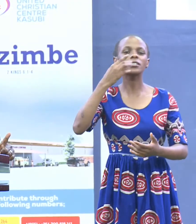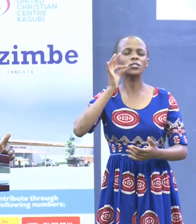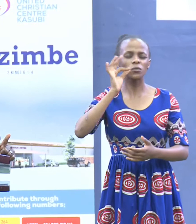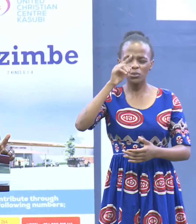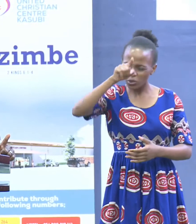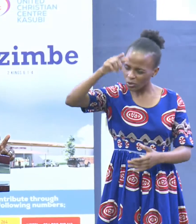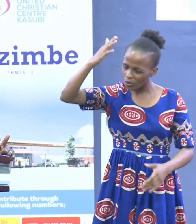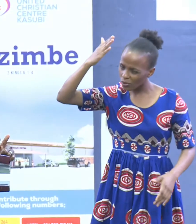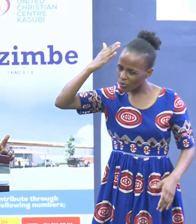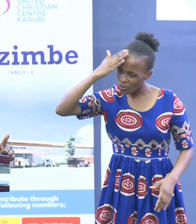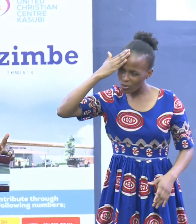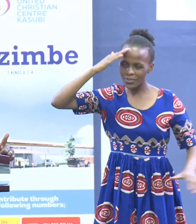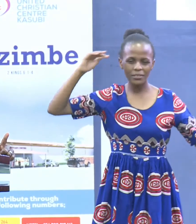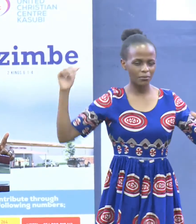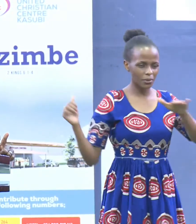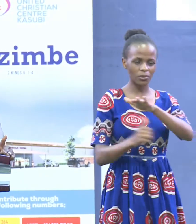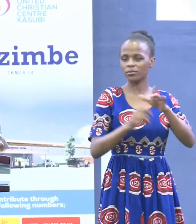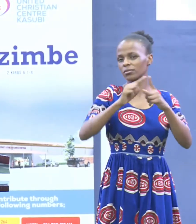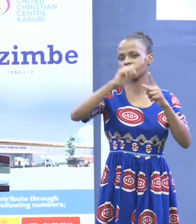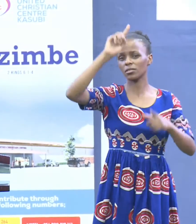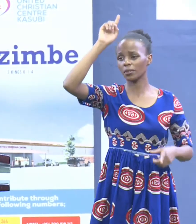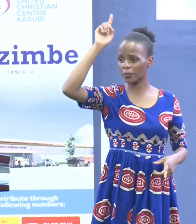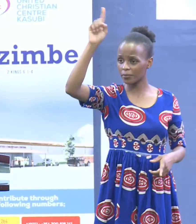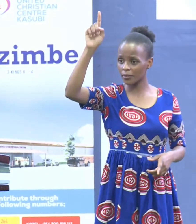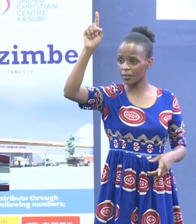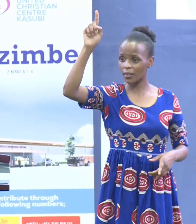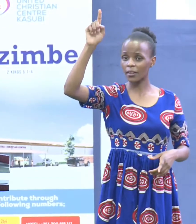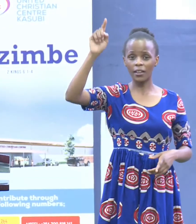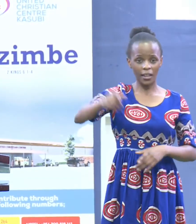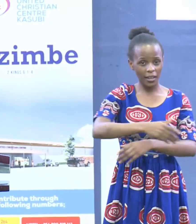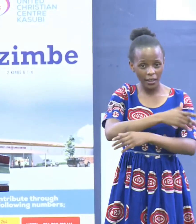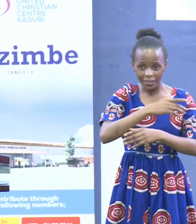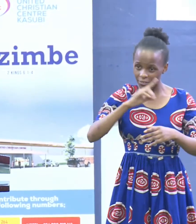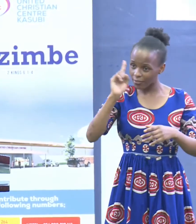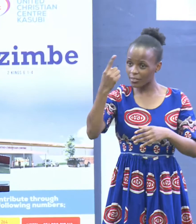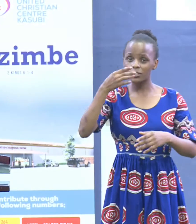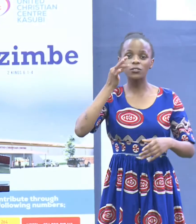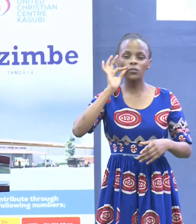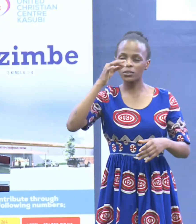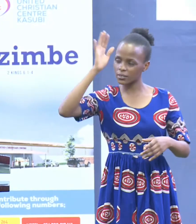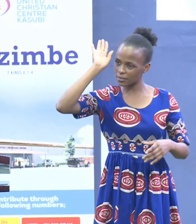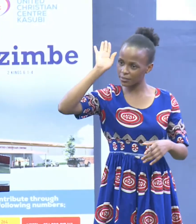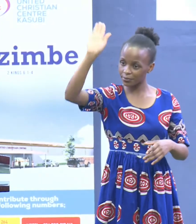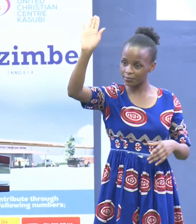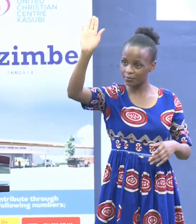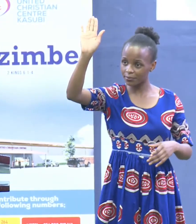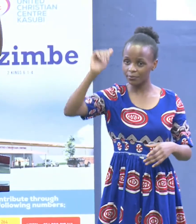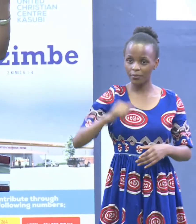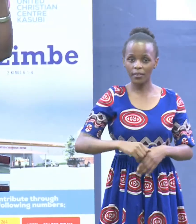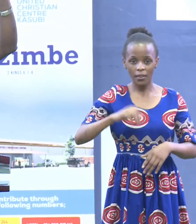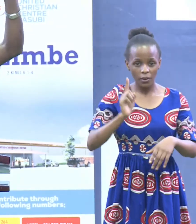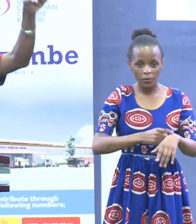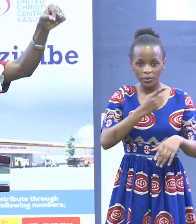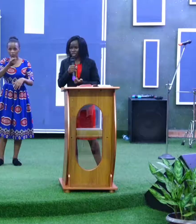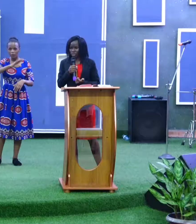Therefore, whenever you read above the firstborn, just know it is the Lord. Why is the first fruit of the firstborn